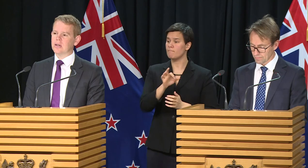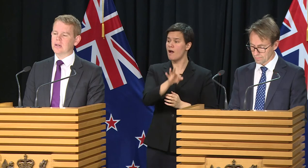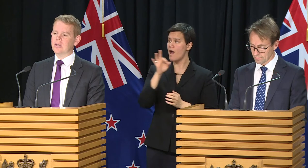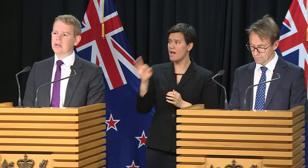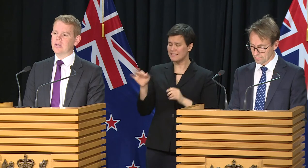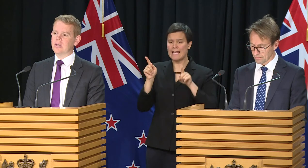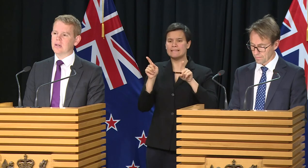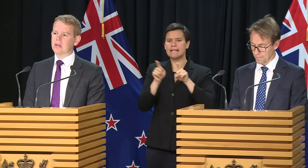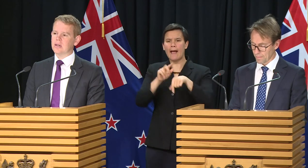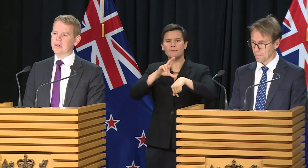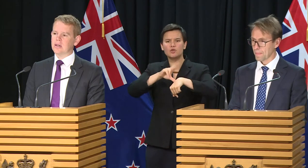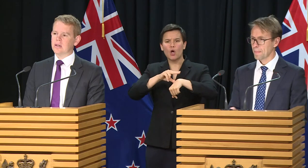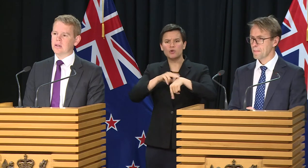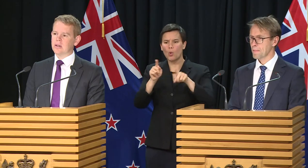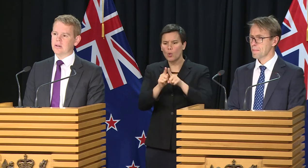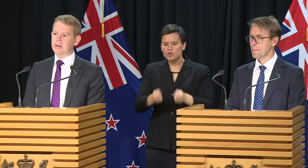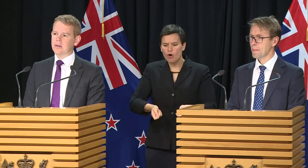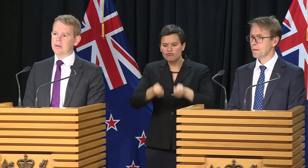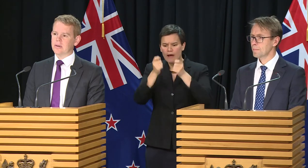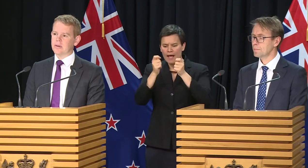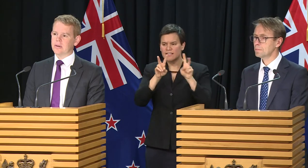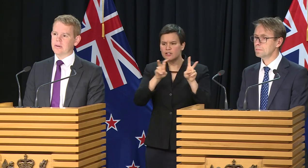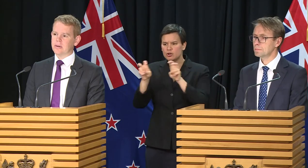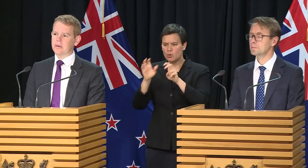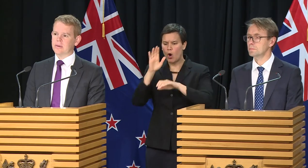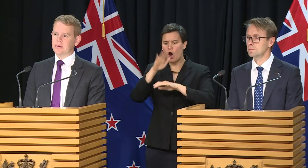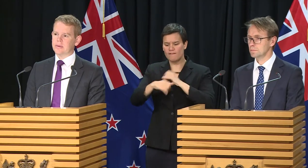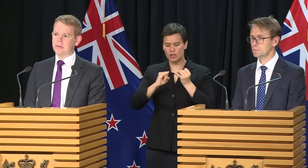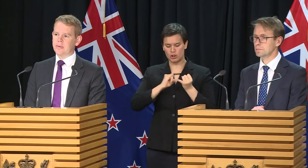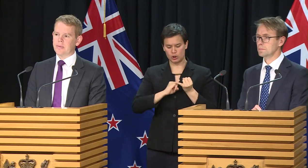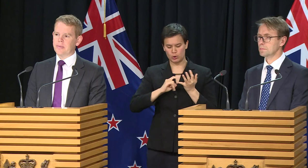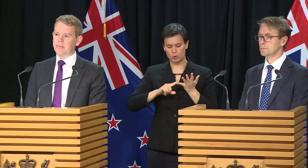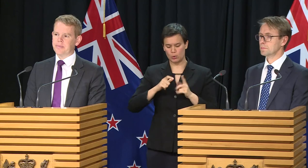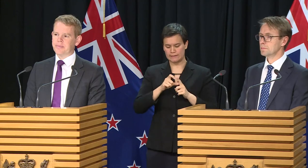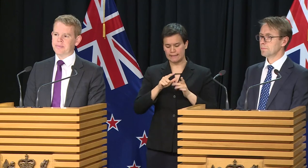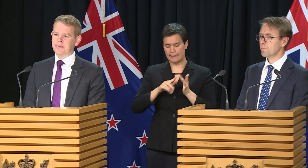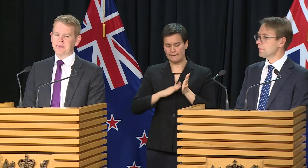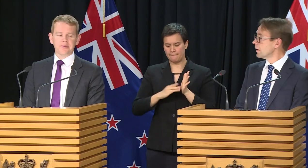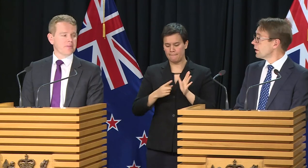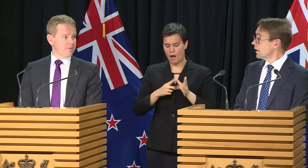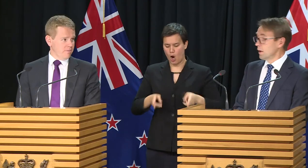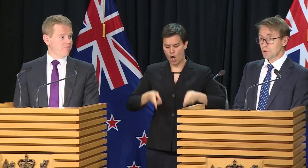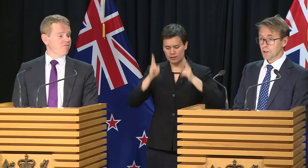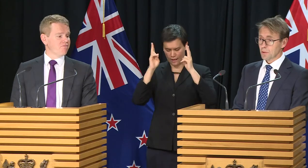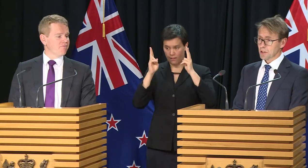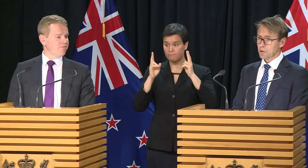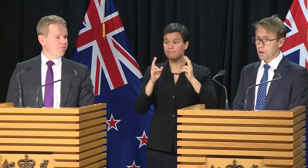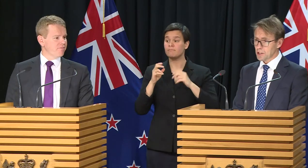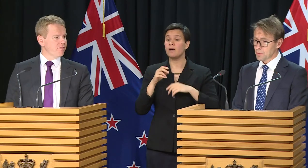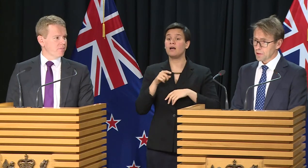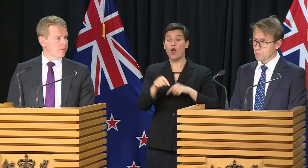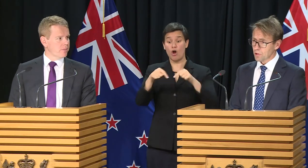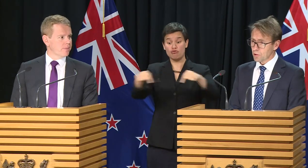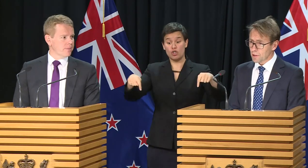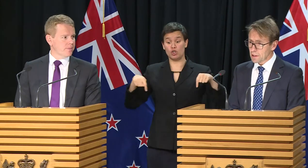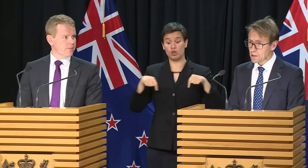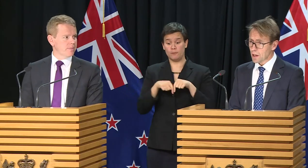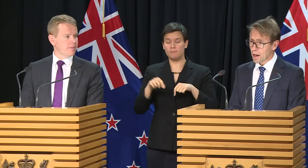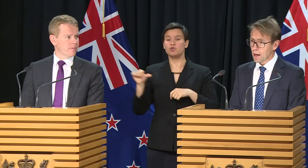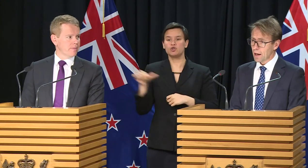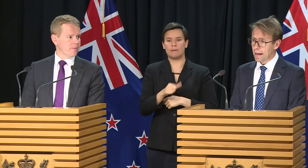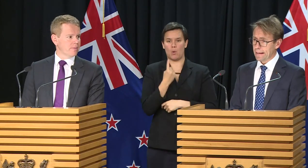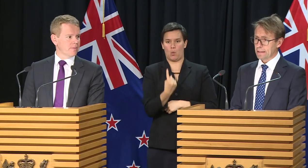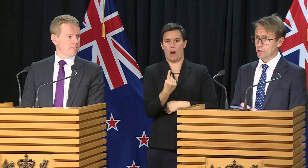Wilson. Is that the crews at Sudema are double bunking? Is that appropriate? So that was an arrangement that was